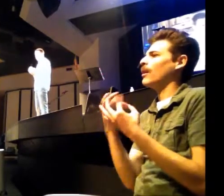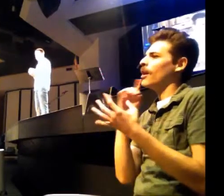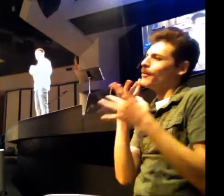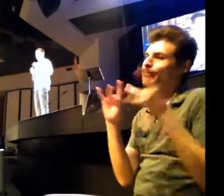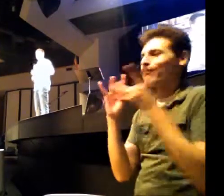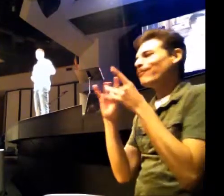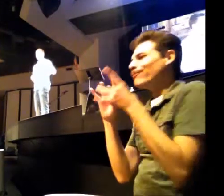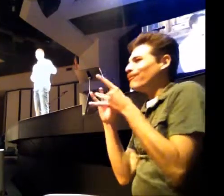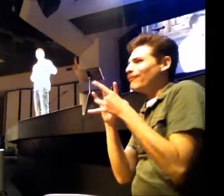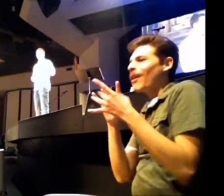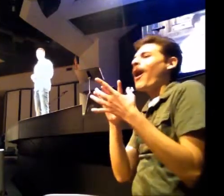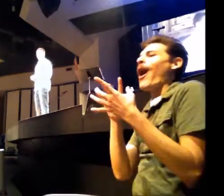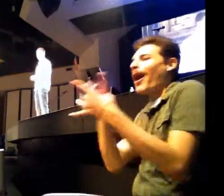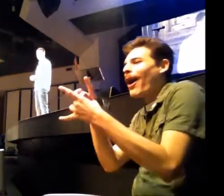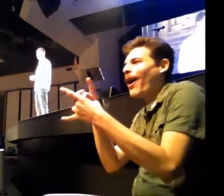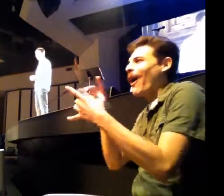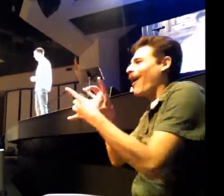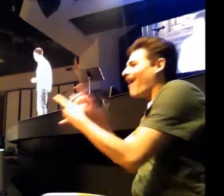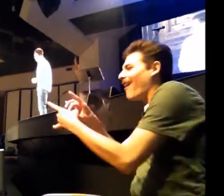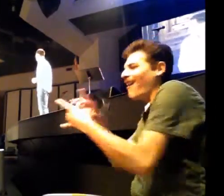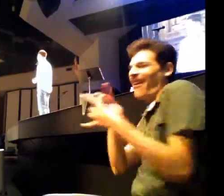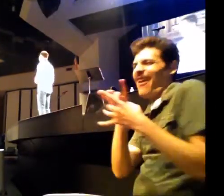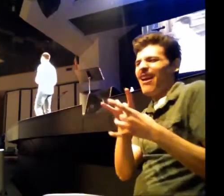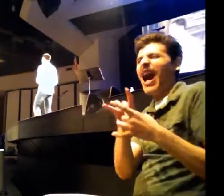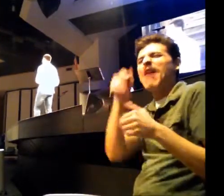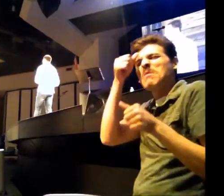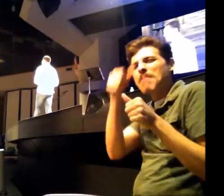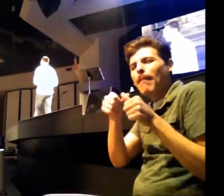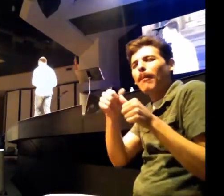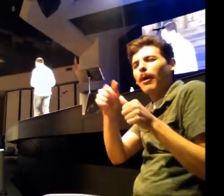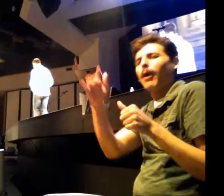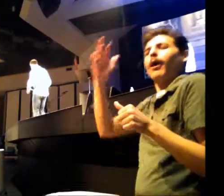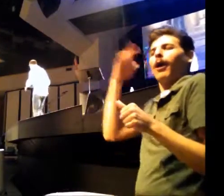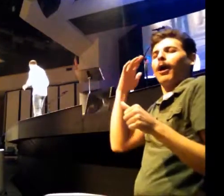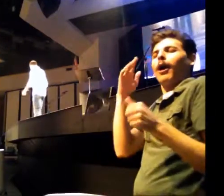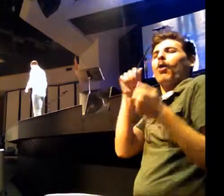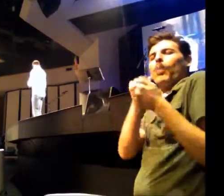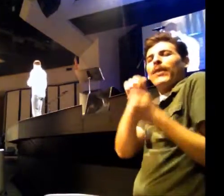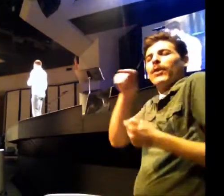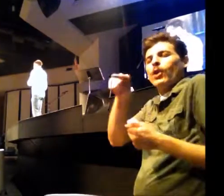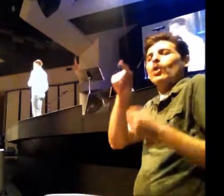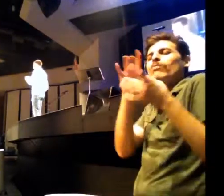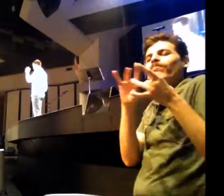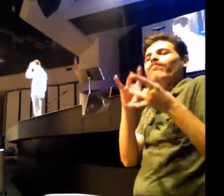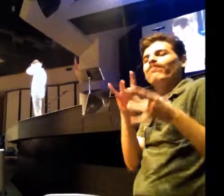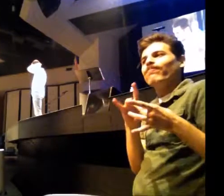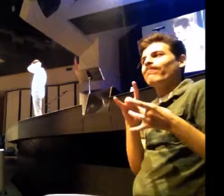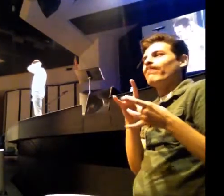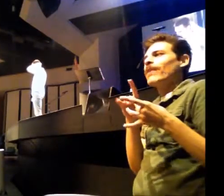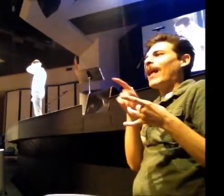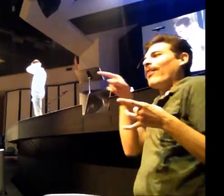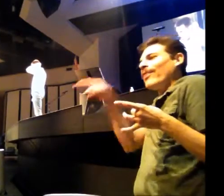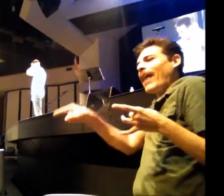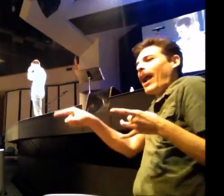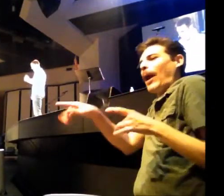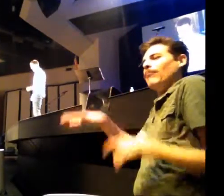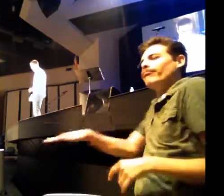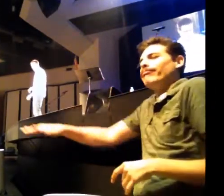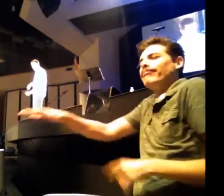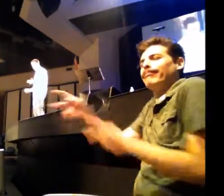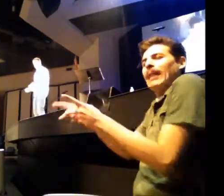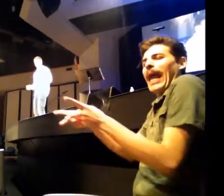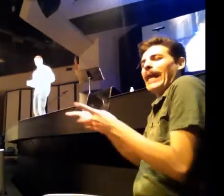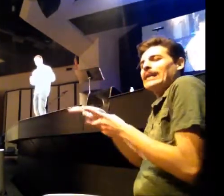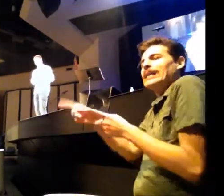We remember where we've been. We remember the things that have shaped us. We remember all the things that have made us into the people that we now are. We